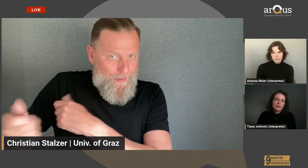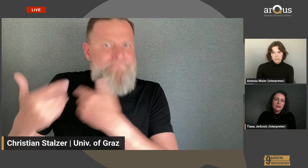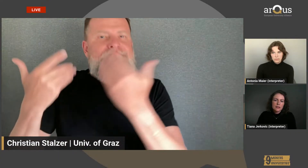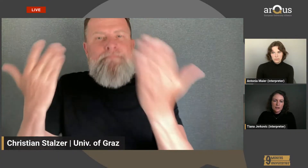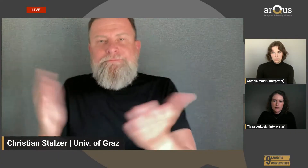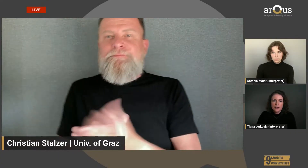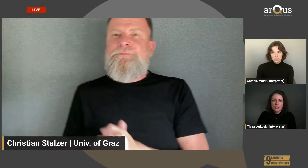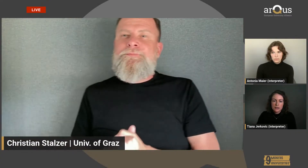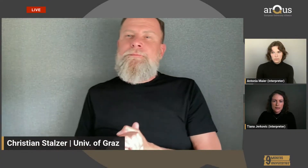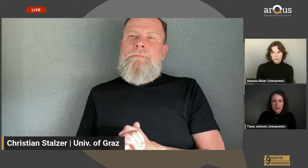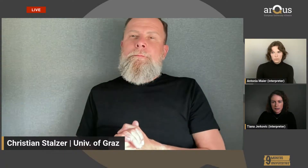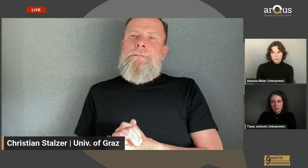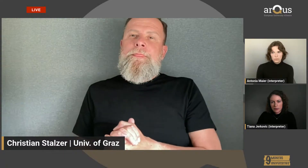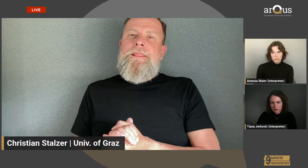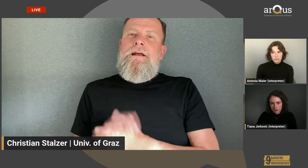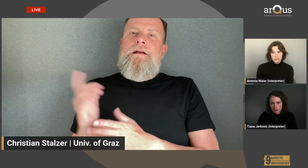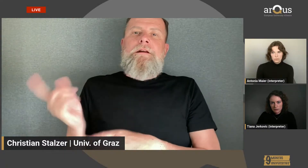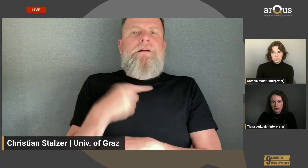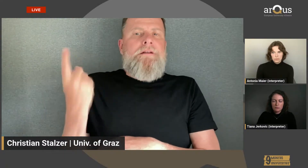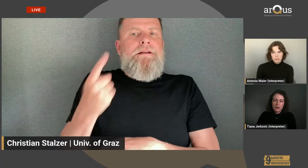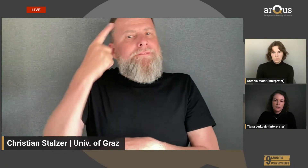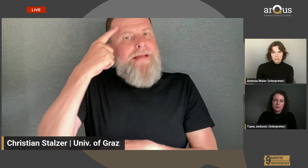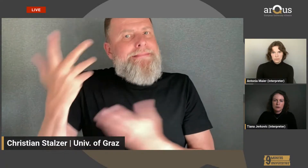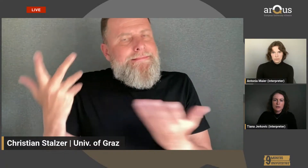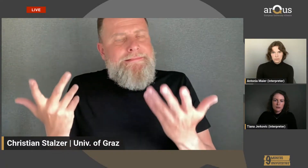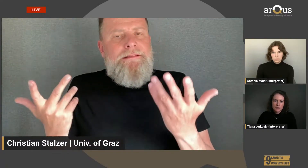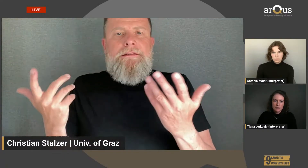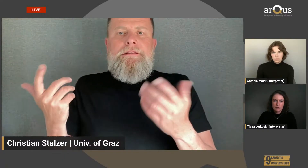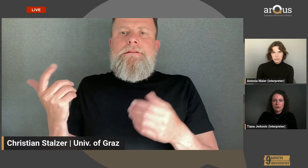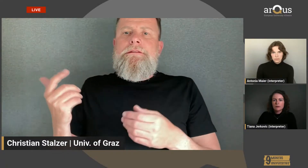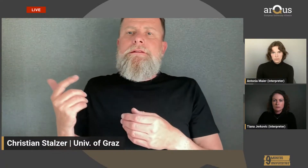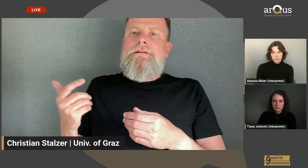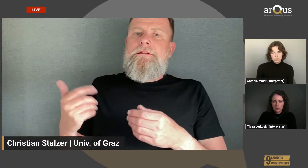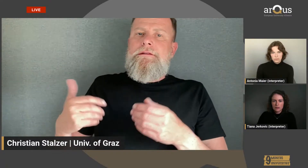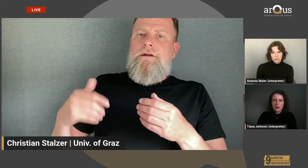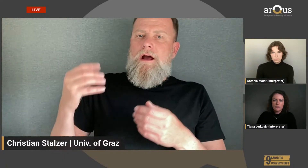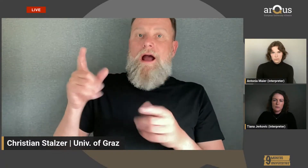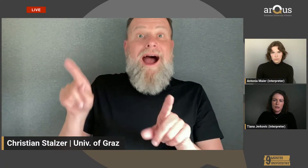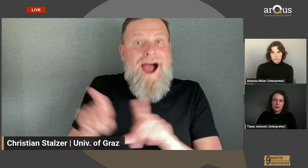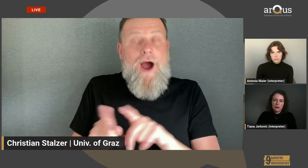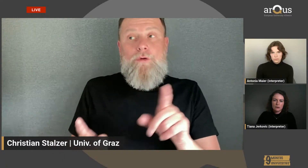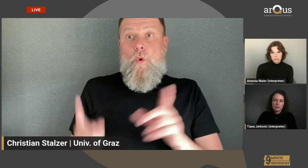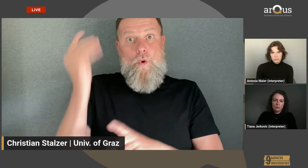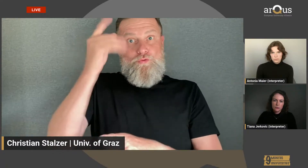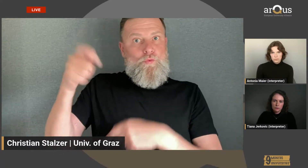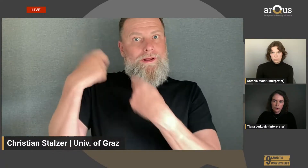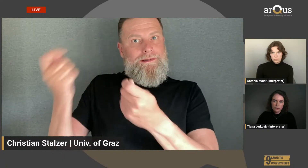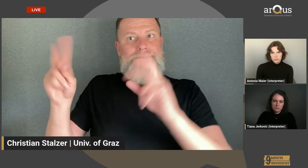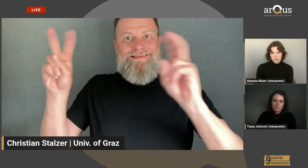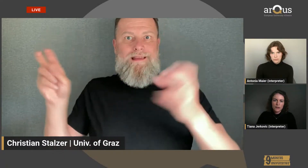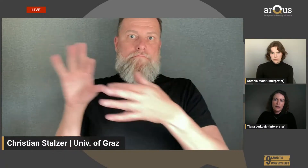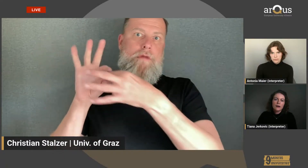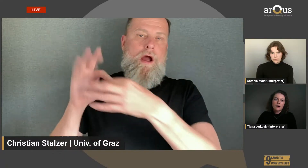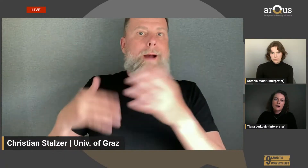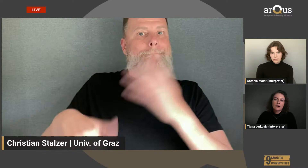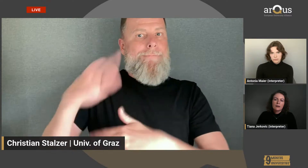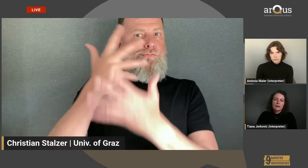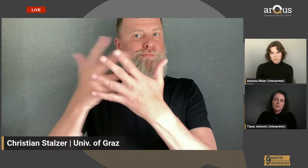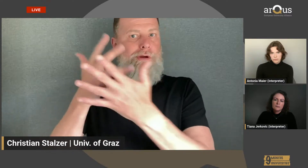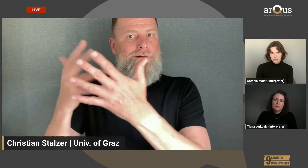And the situation is getting better compared to a few years ago. There's been a lot of improvement.